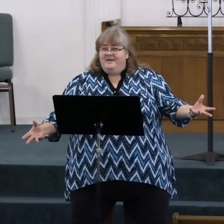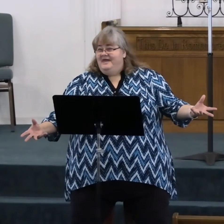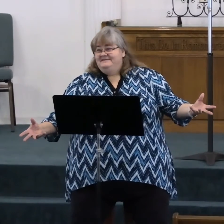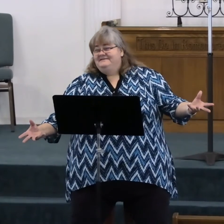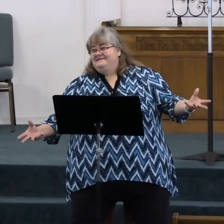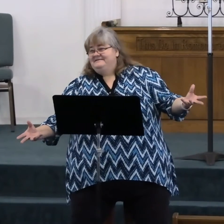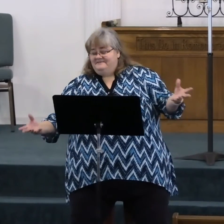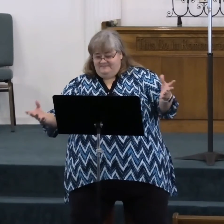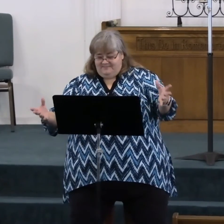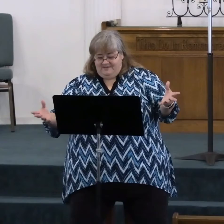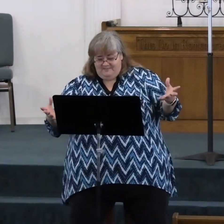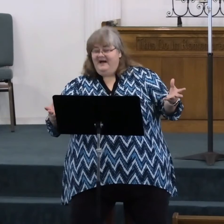Amen? Oh my.